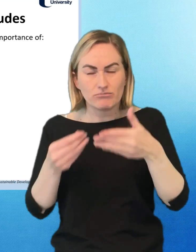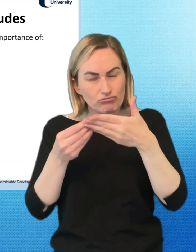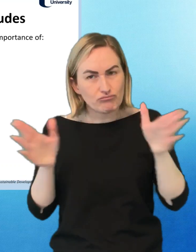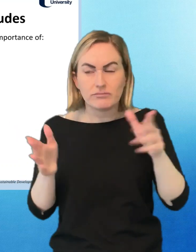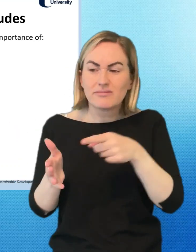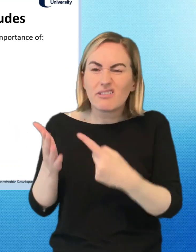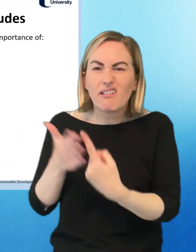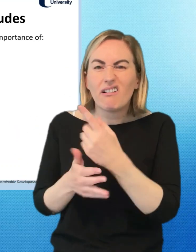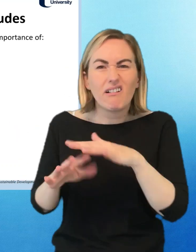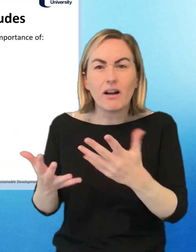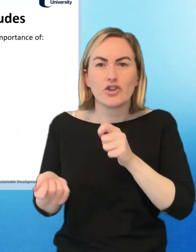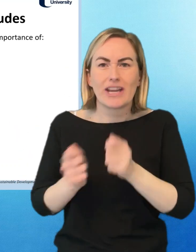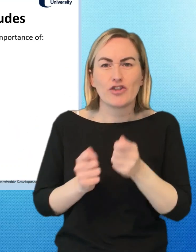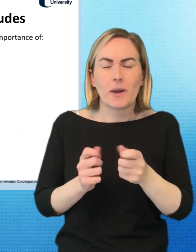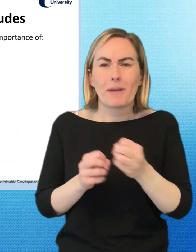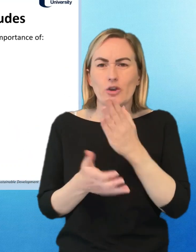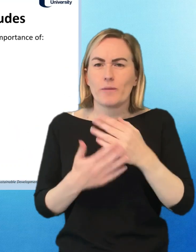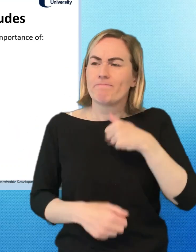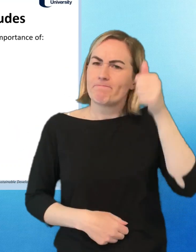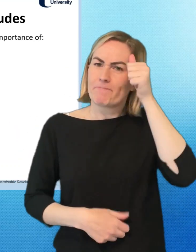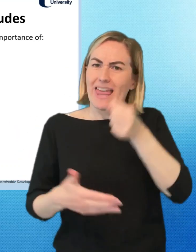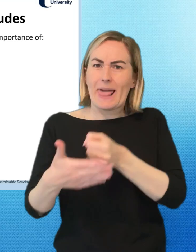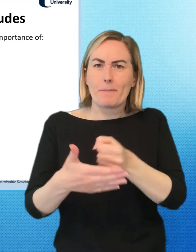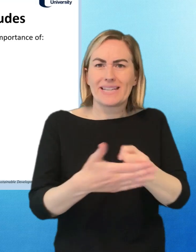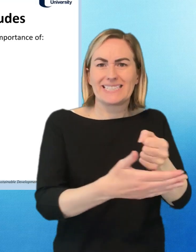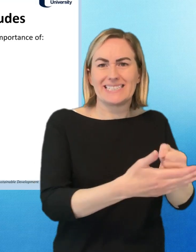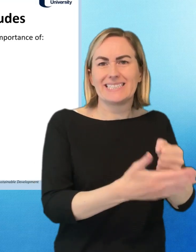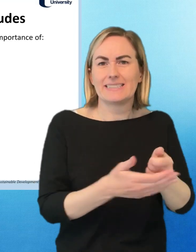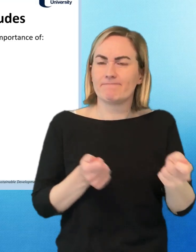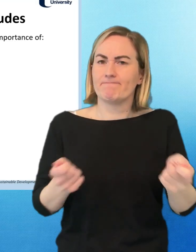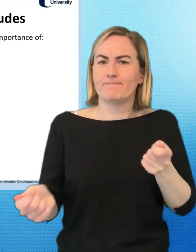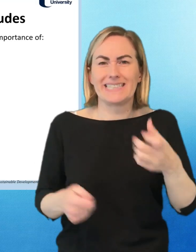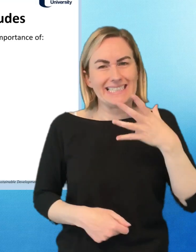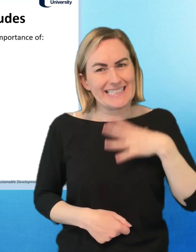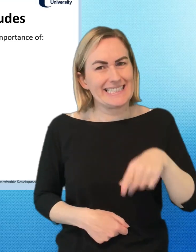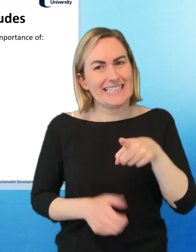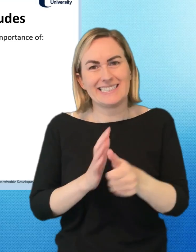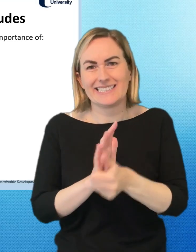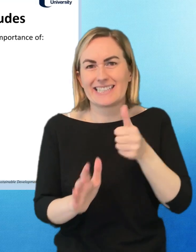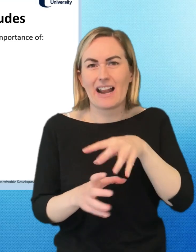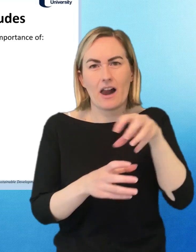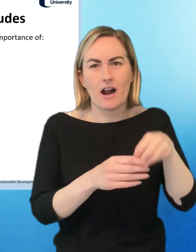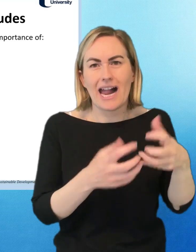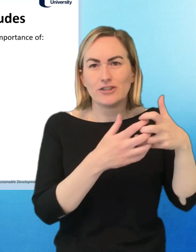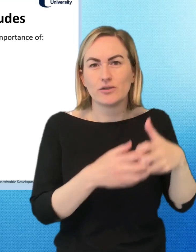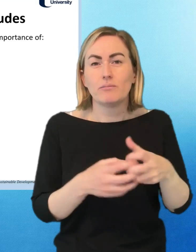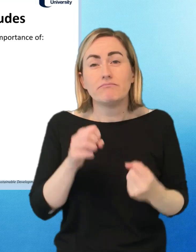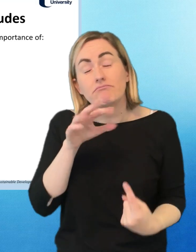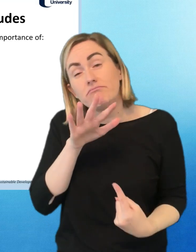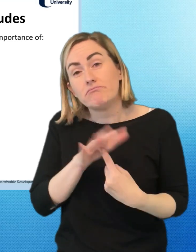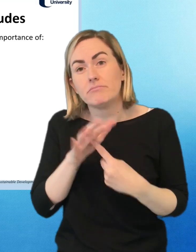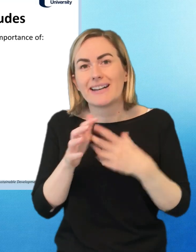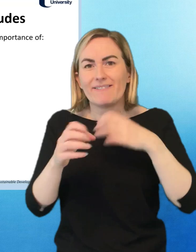change, to be aware of limits, and finally, the importance of having a vision, to